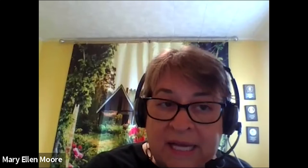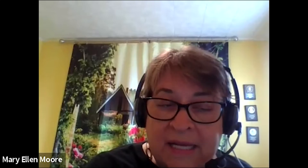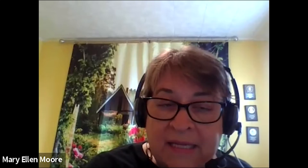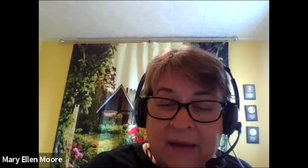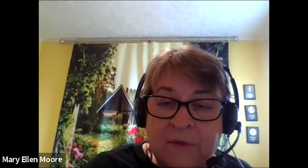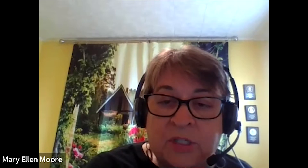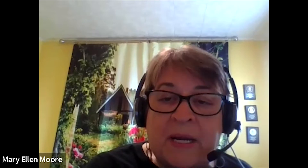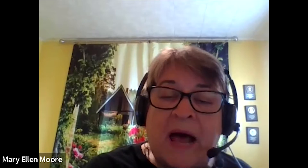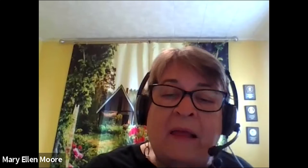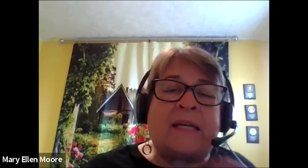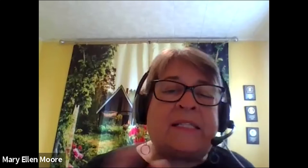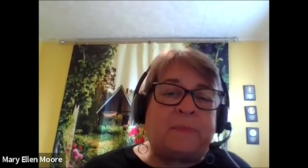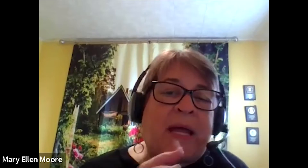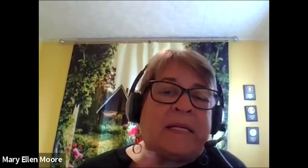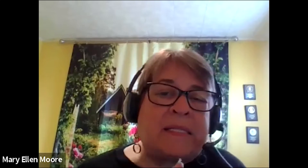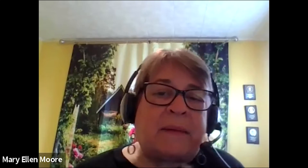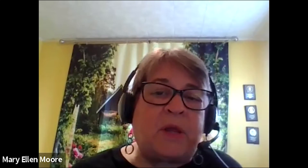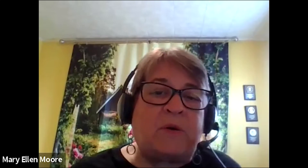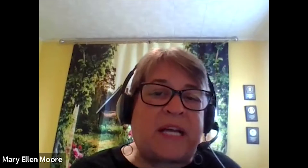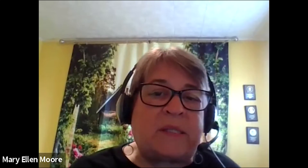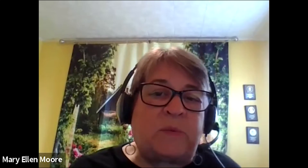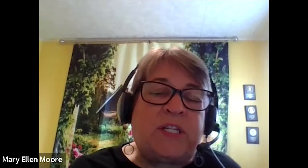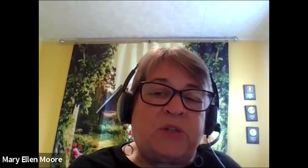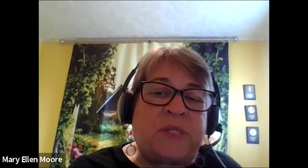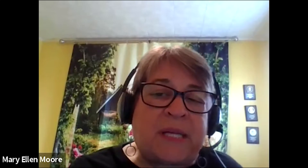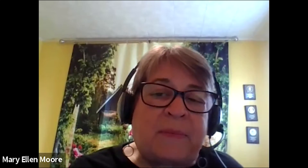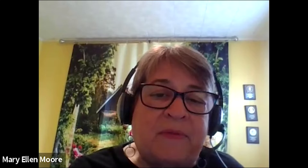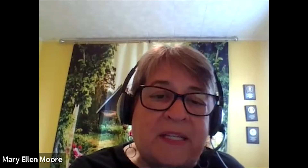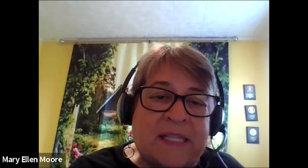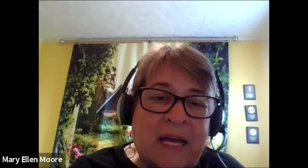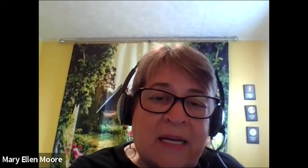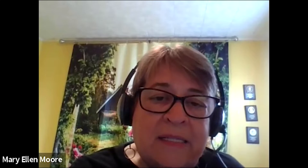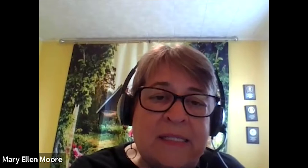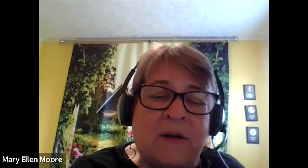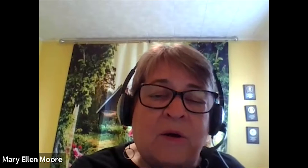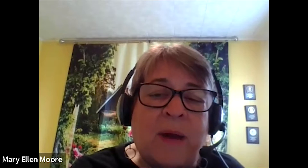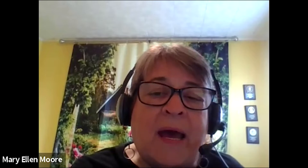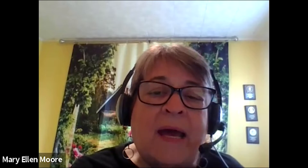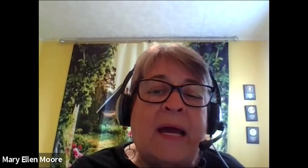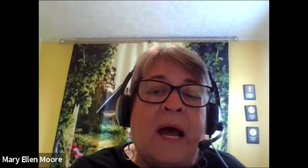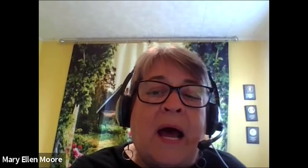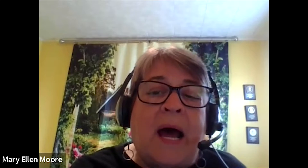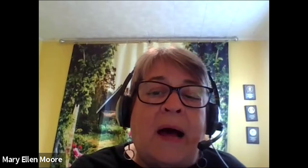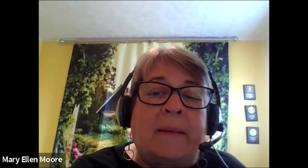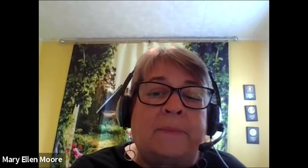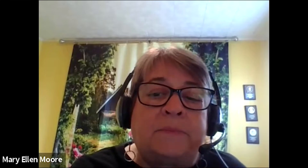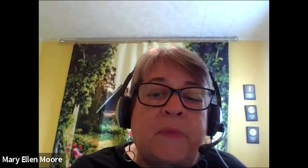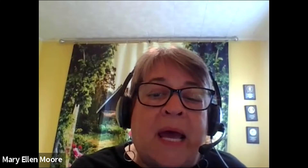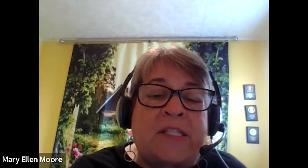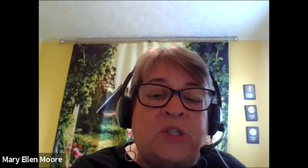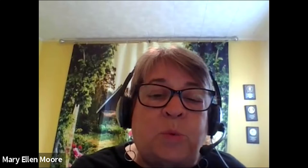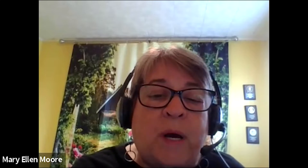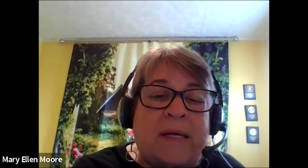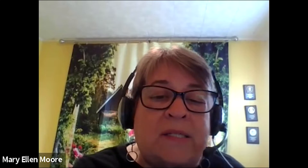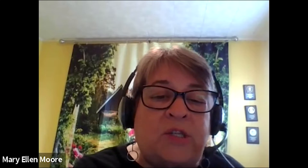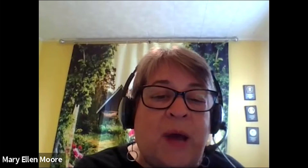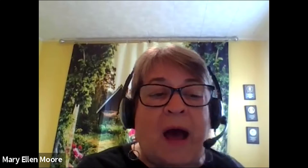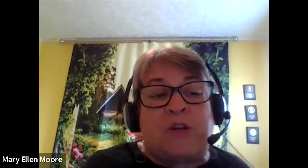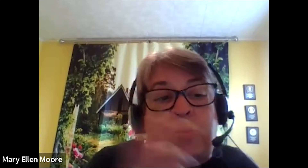Sign Language. But I'll explain some of those as we do some of the signs, okay? As to how you would